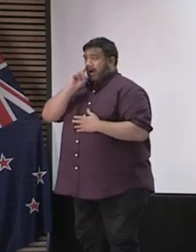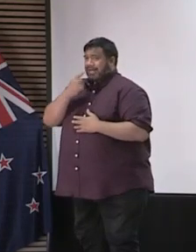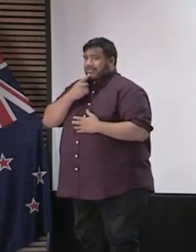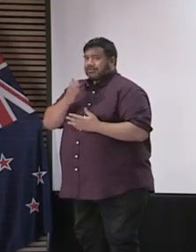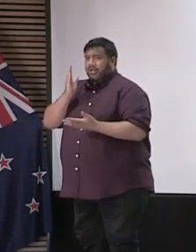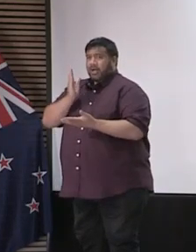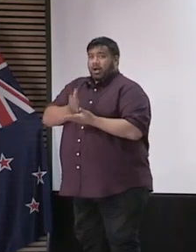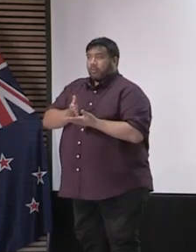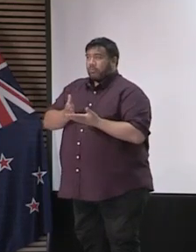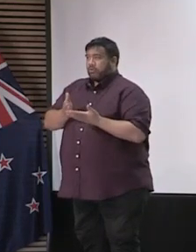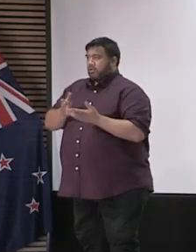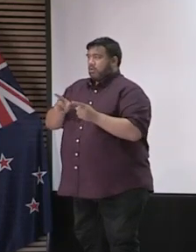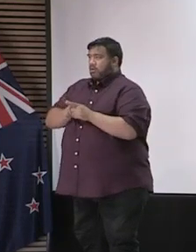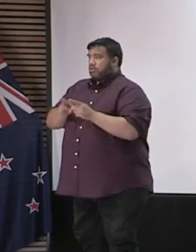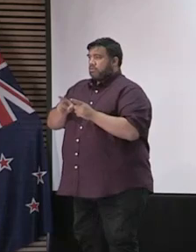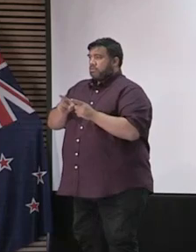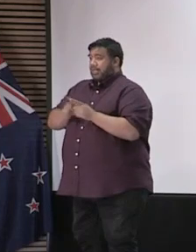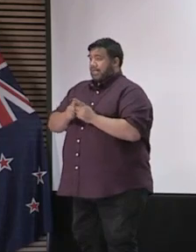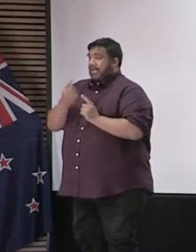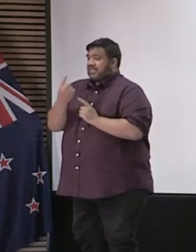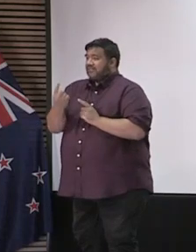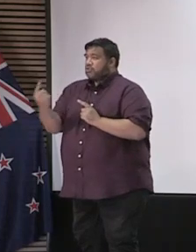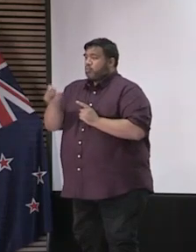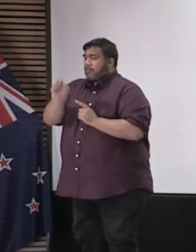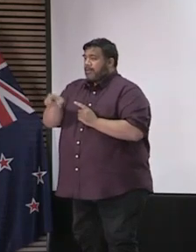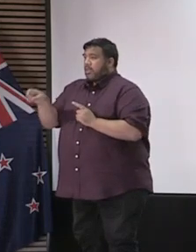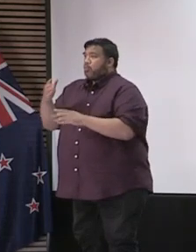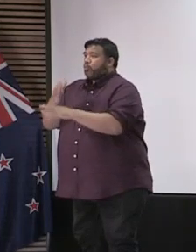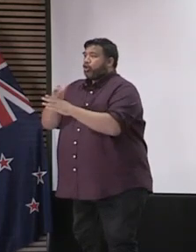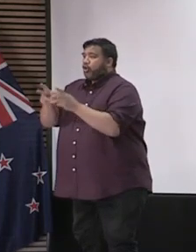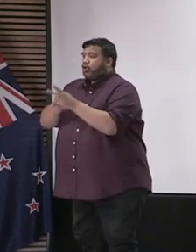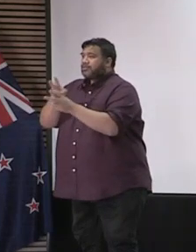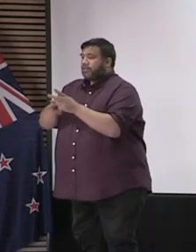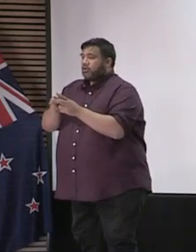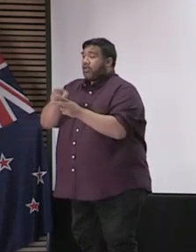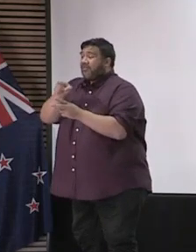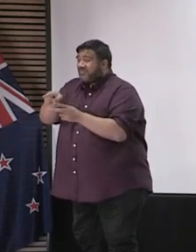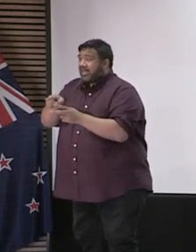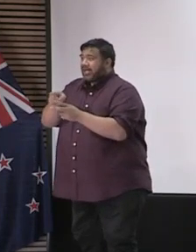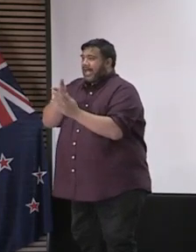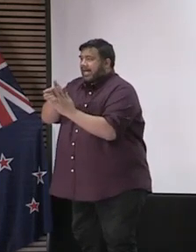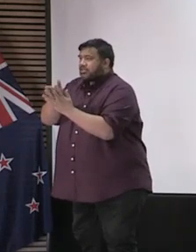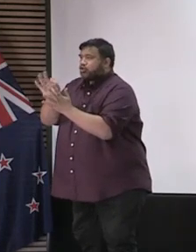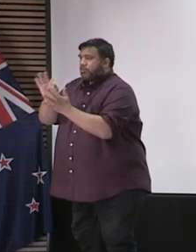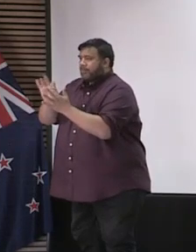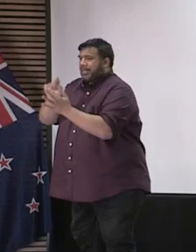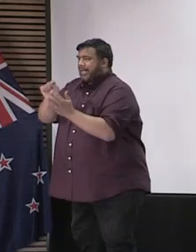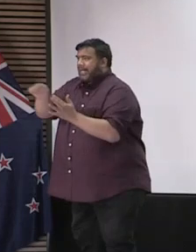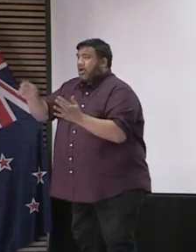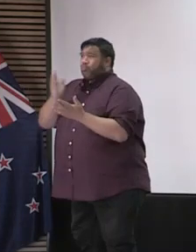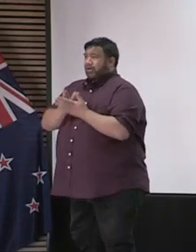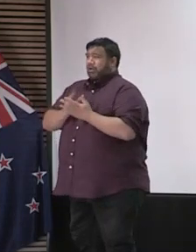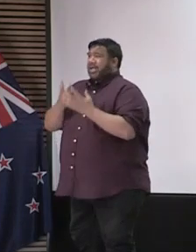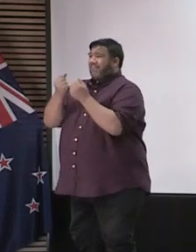about access of individual health workers to PPE in individual circumstances, because we have over